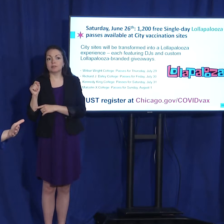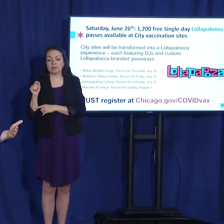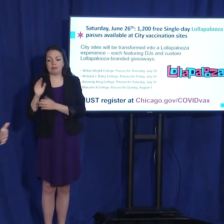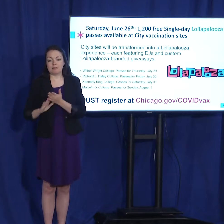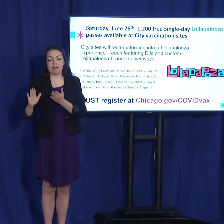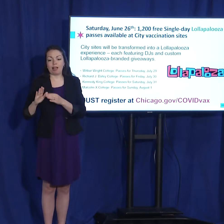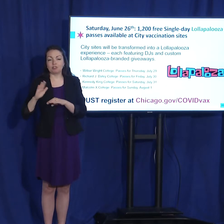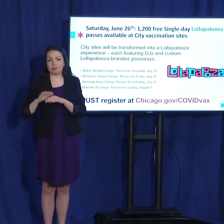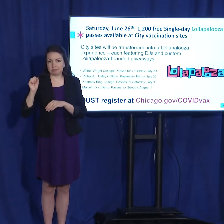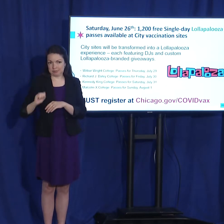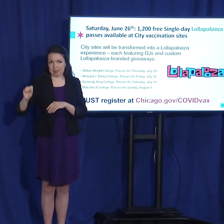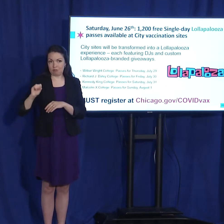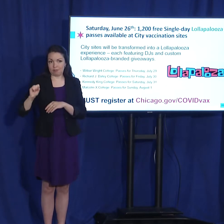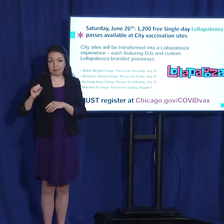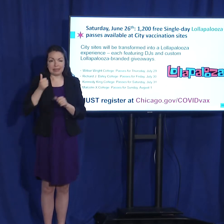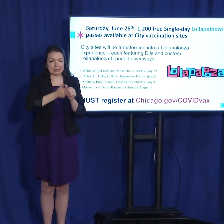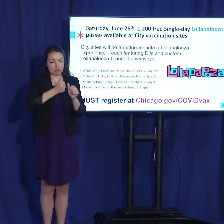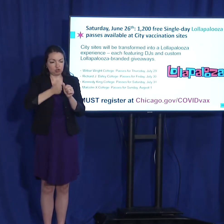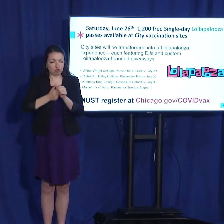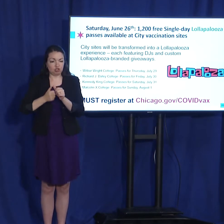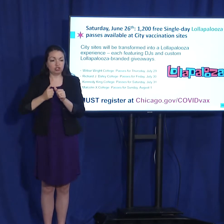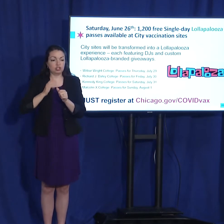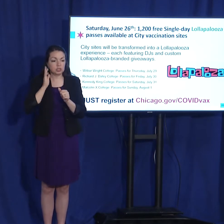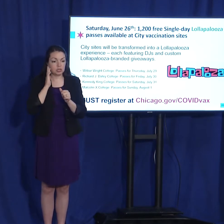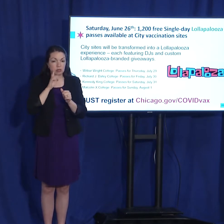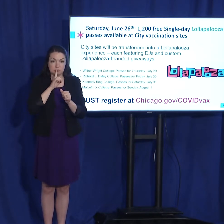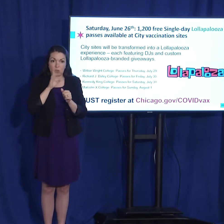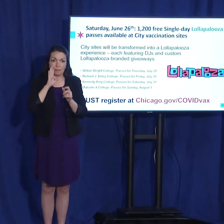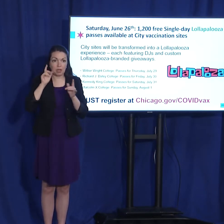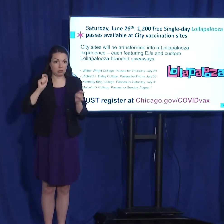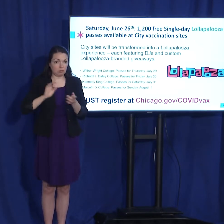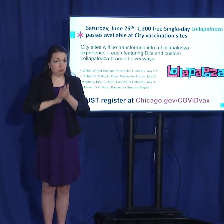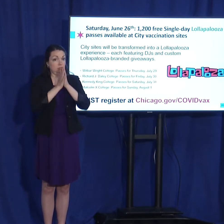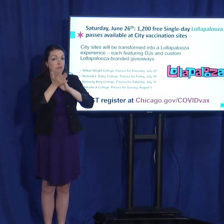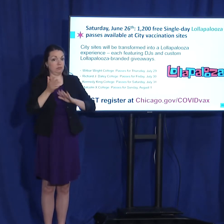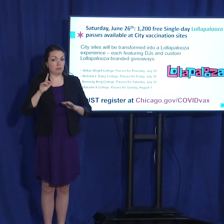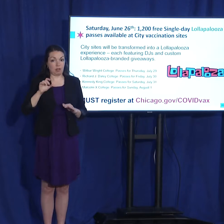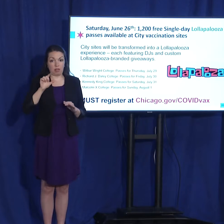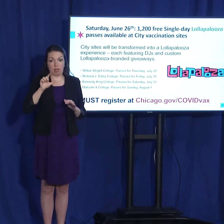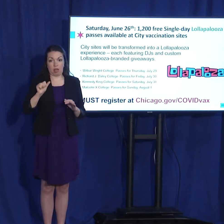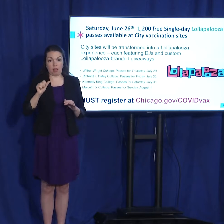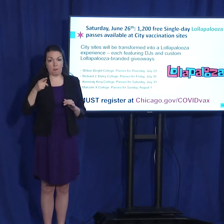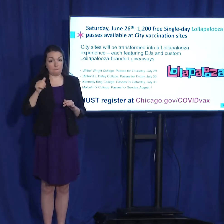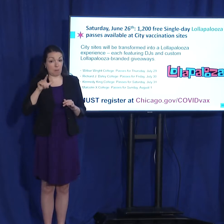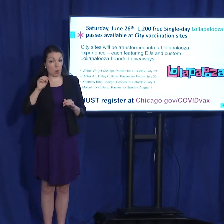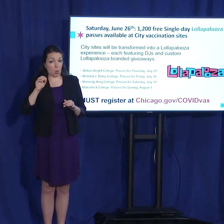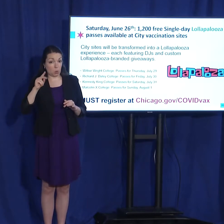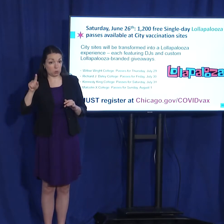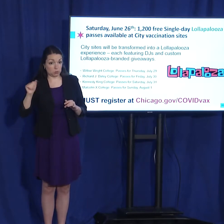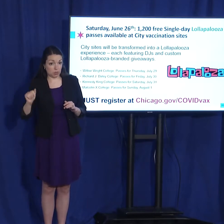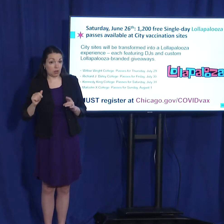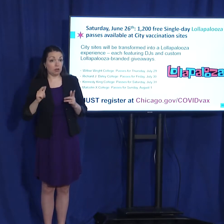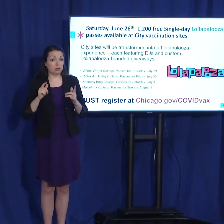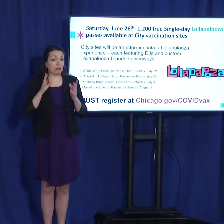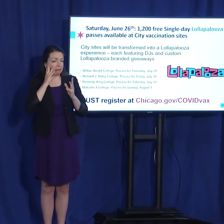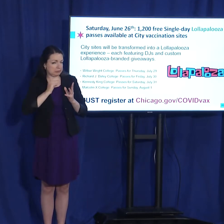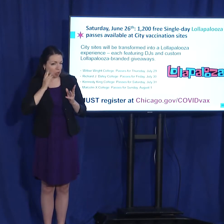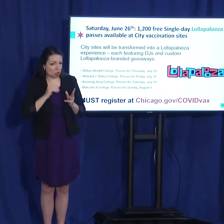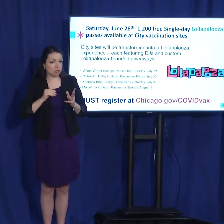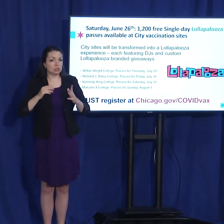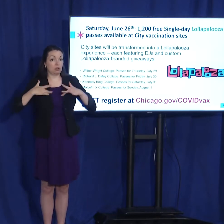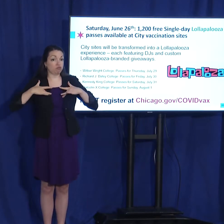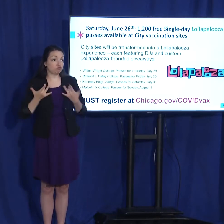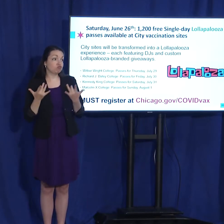COVID vaccine. Each of these sites are being transformed into a Lollapalooza experience. There's DJs, there's giveaways. You do have